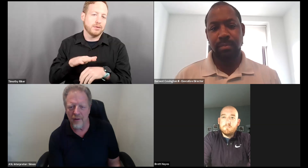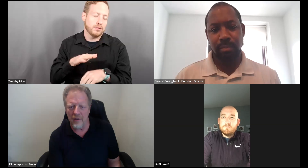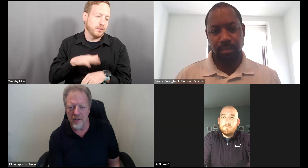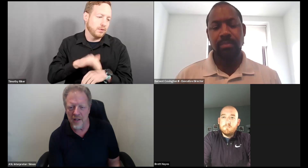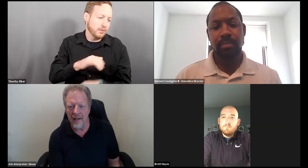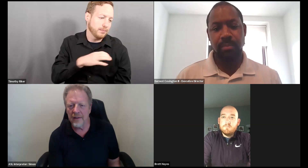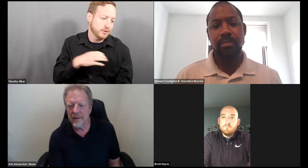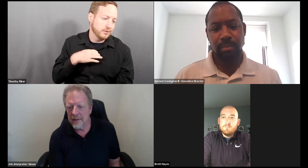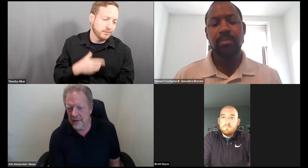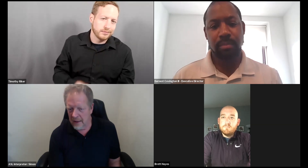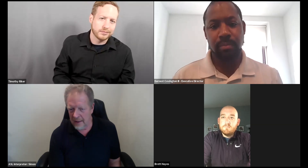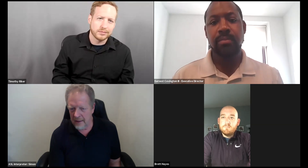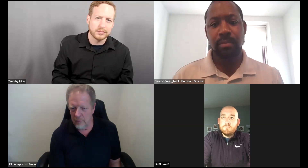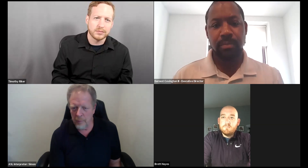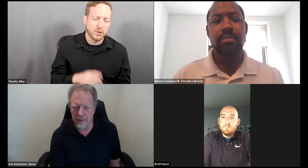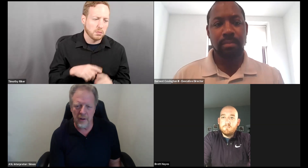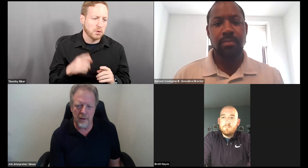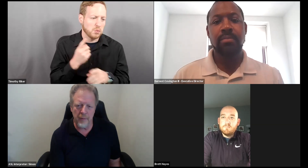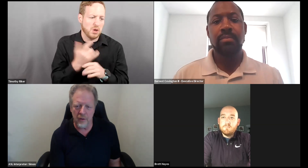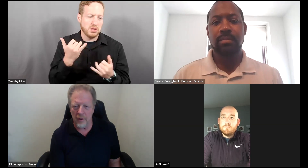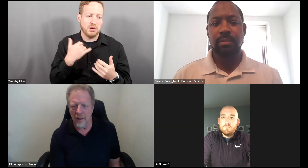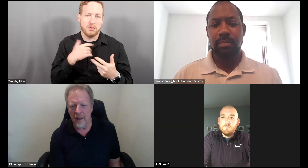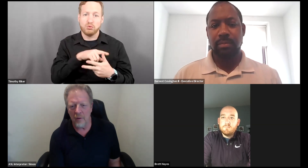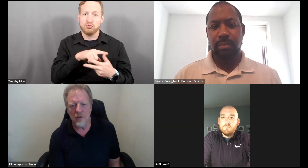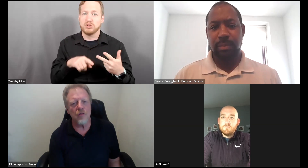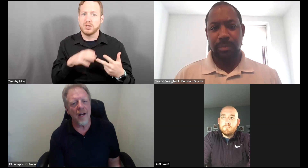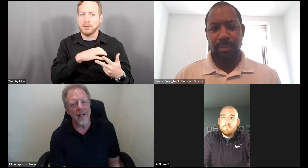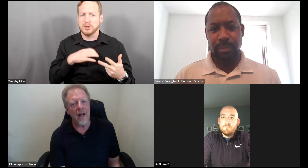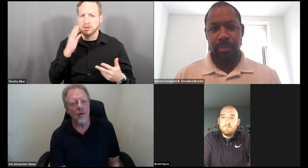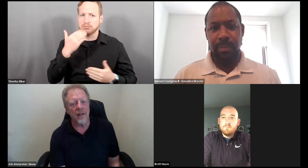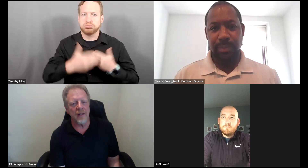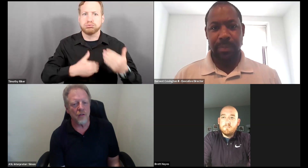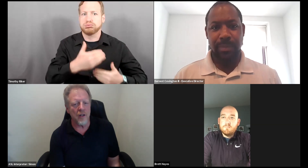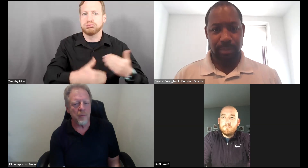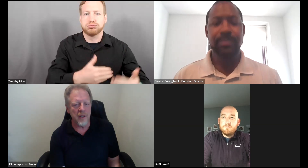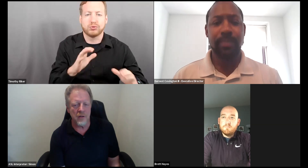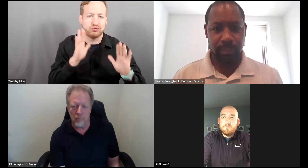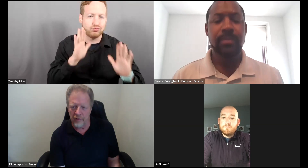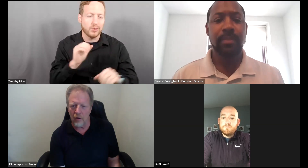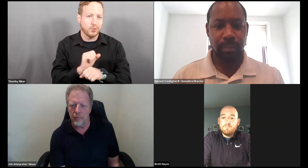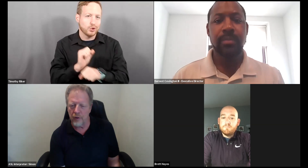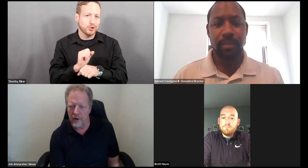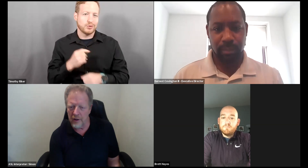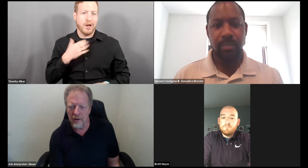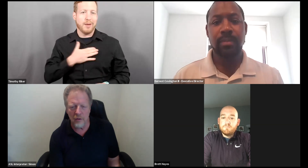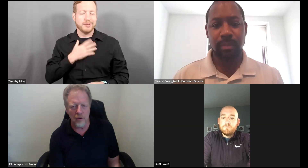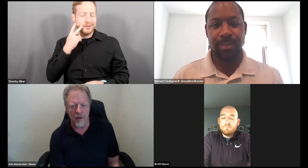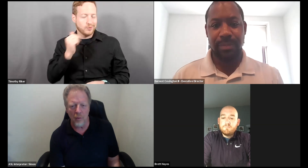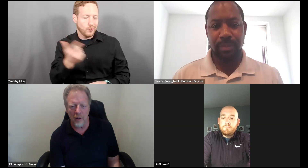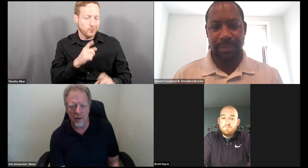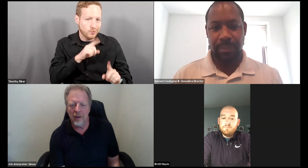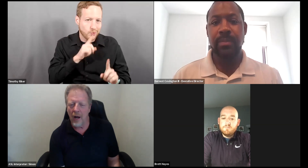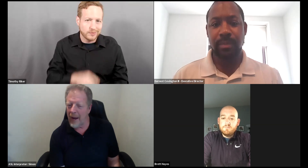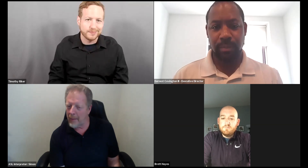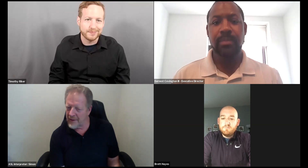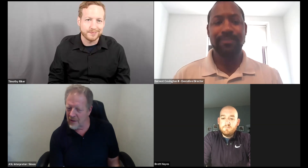out the flyers on that. And then we'll put the committee to work on that one. So right now, I think the 3 committees are moving along pretty good. They're doing great